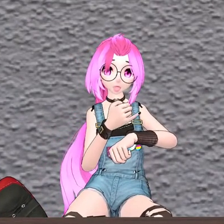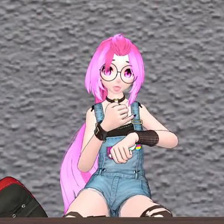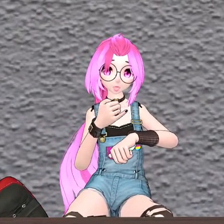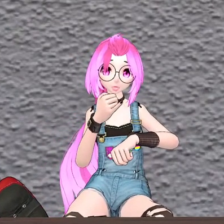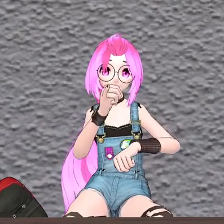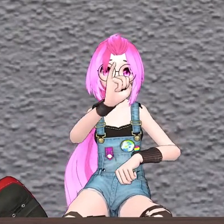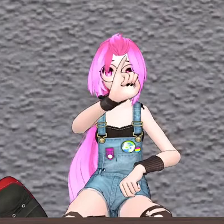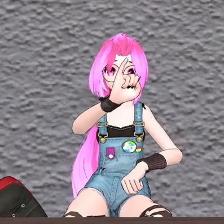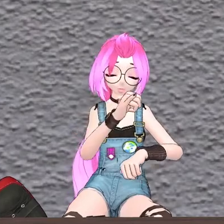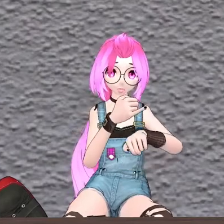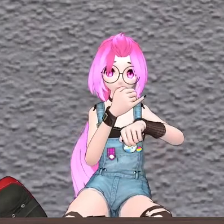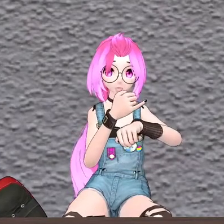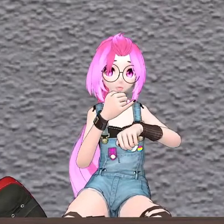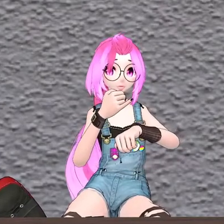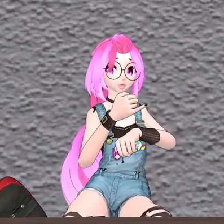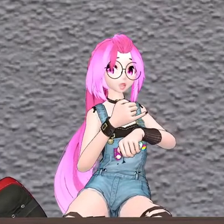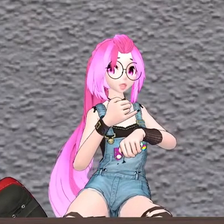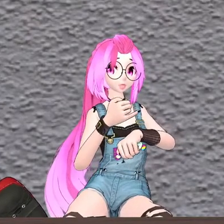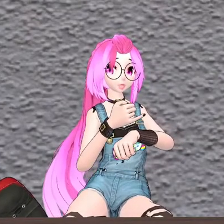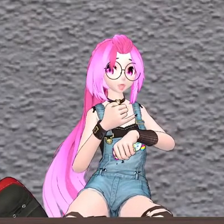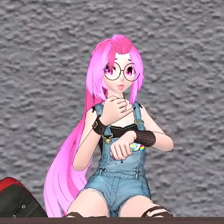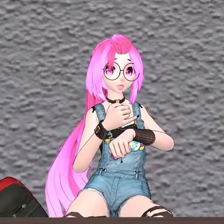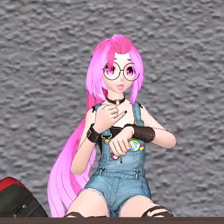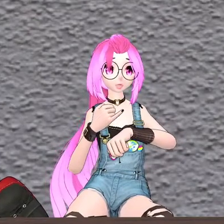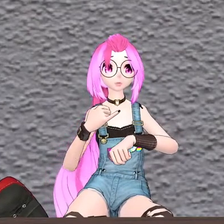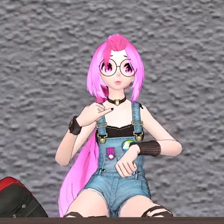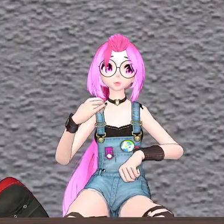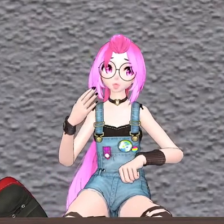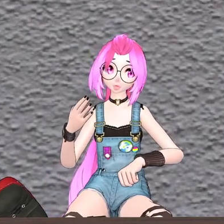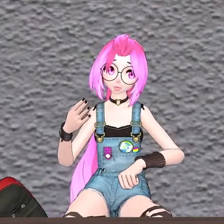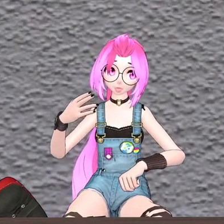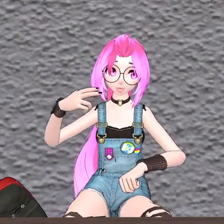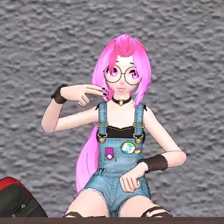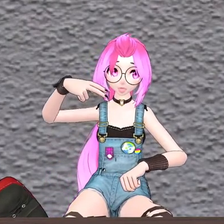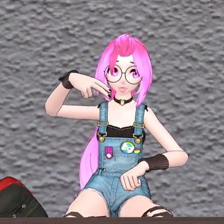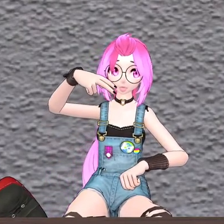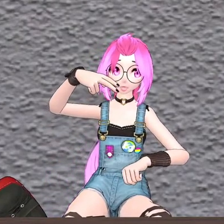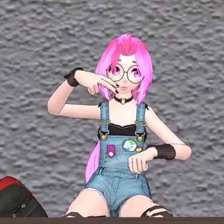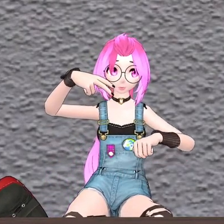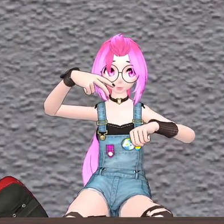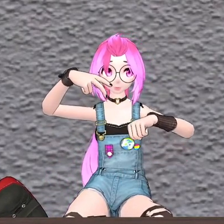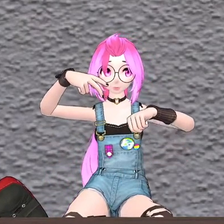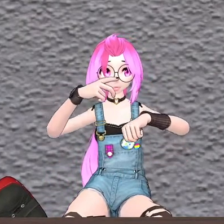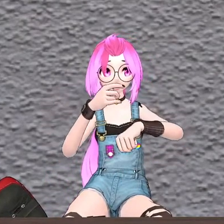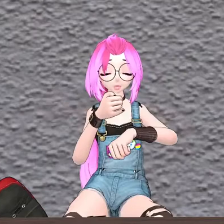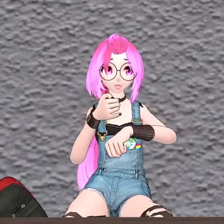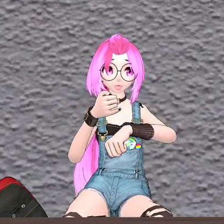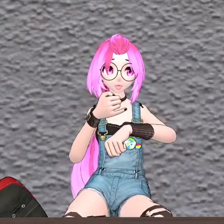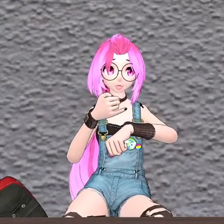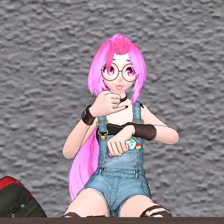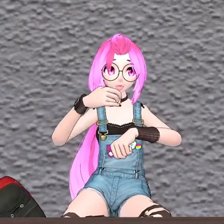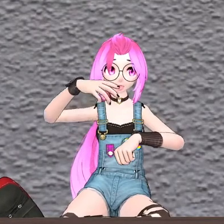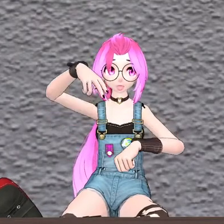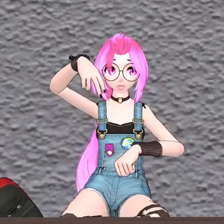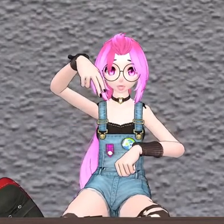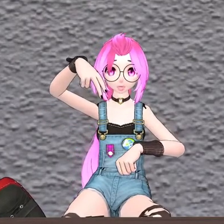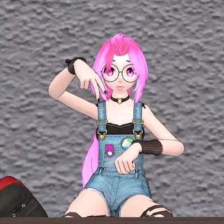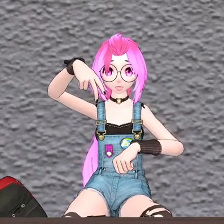sign island. You have an eye hand and you're going in a circle around it. Philippines is an island. So remember, if you know the sign island, you know the